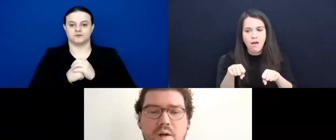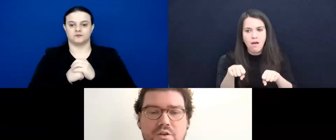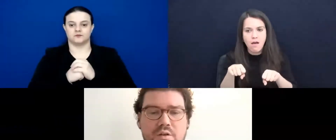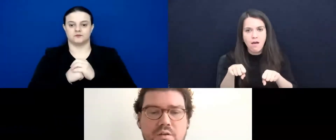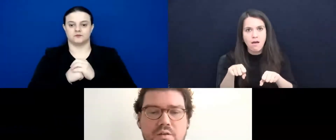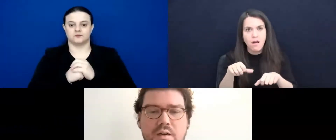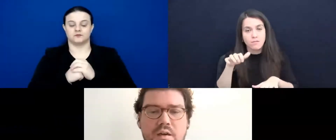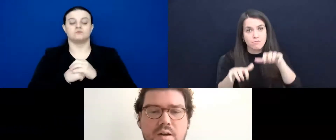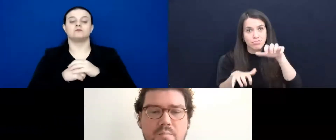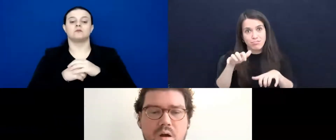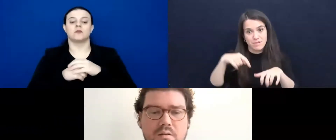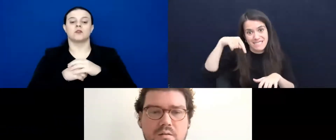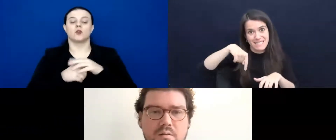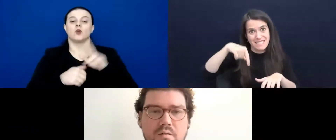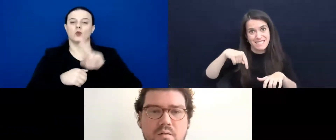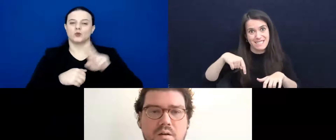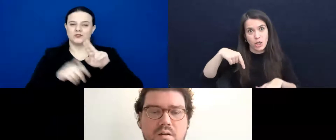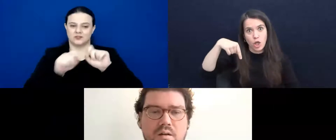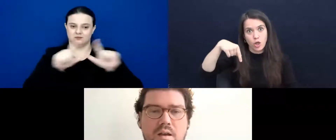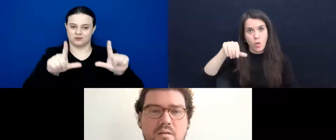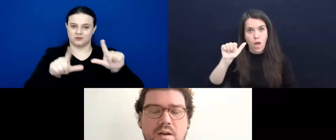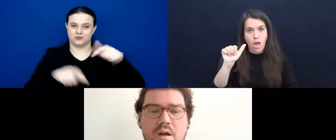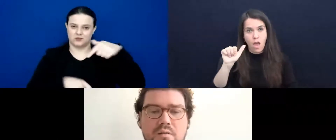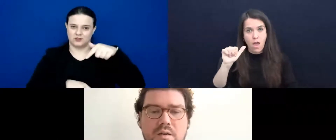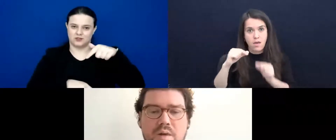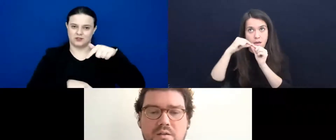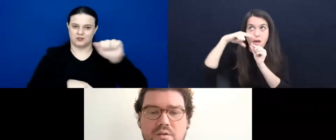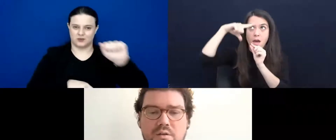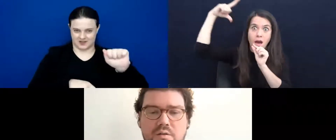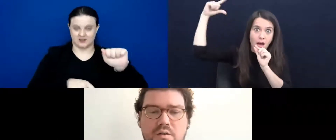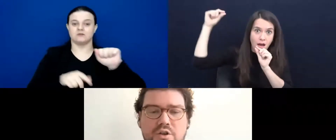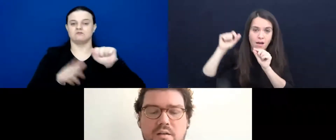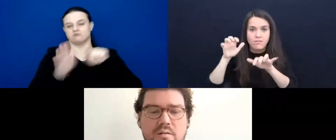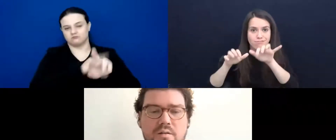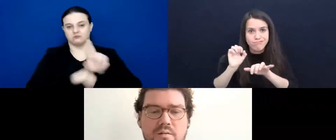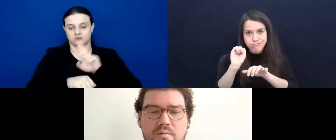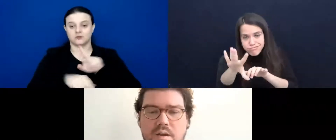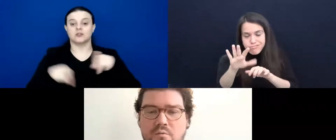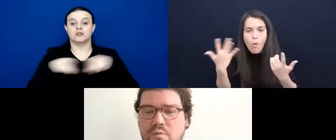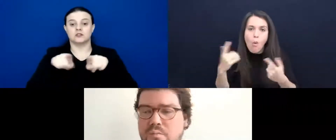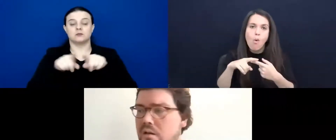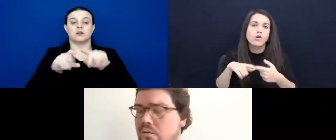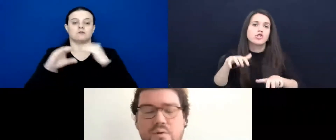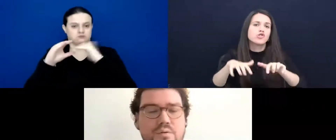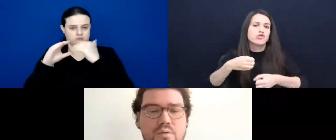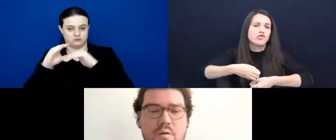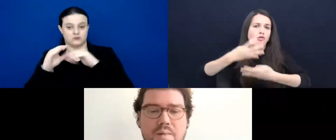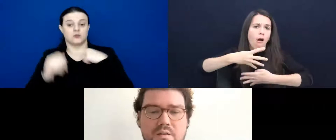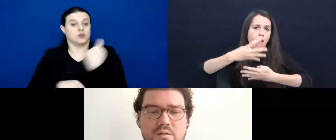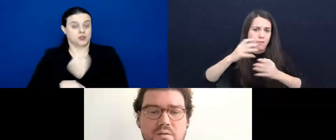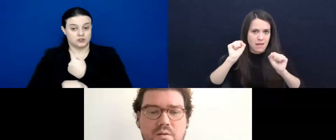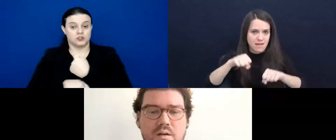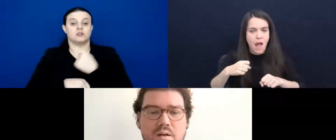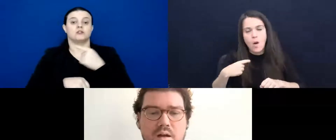send your questions using the Q&A box, and you can also send messages using the chat, and we'll do our